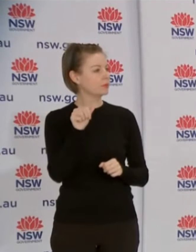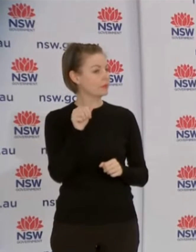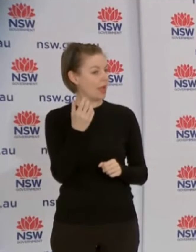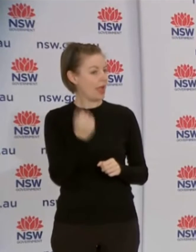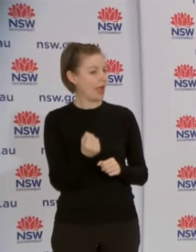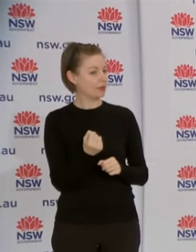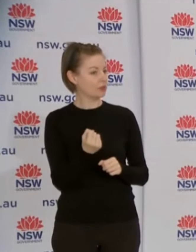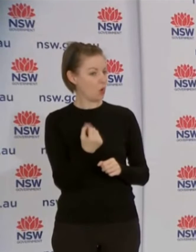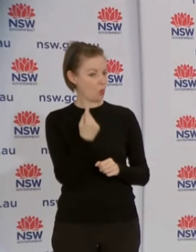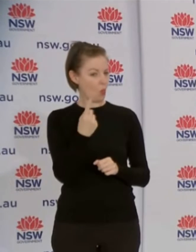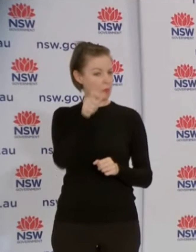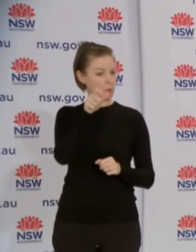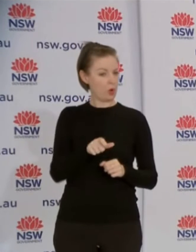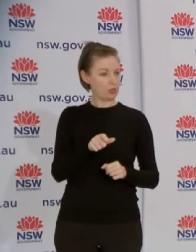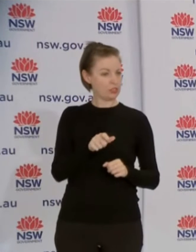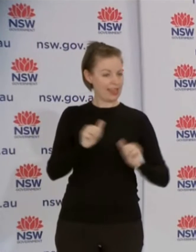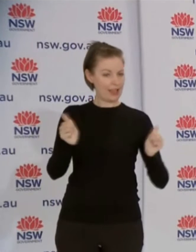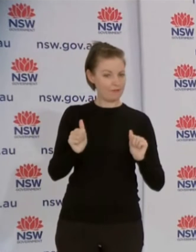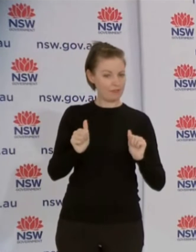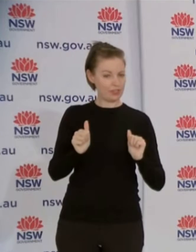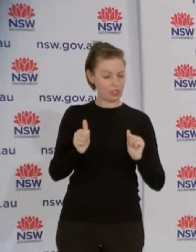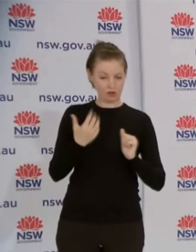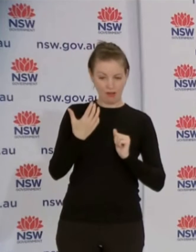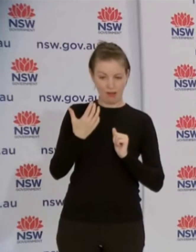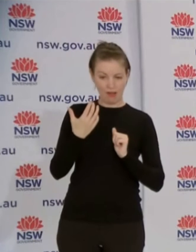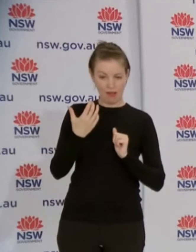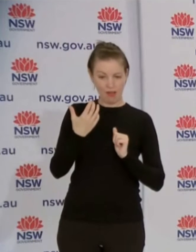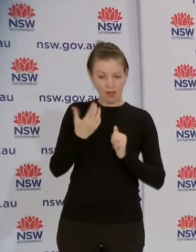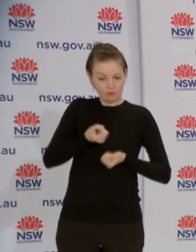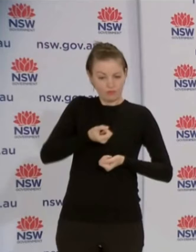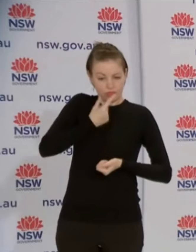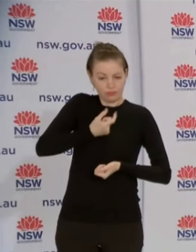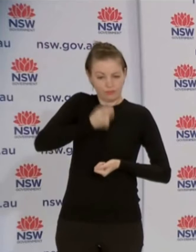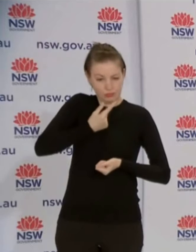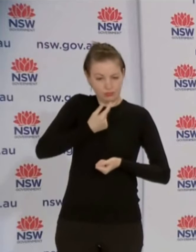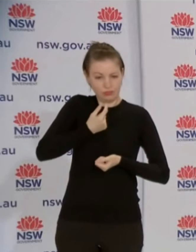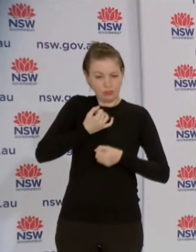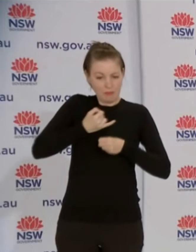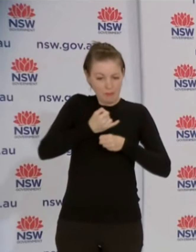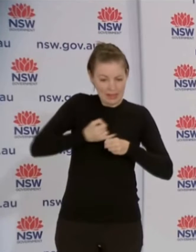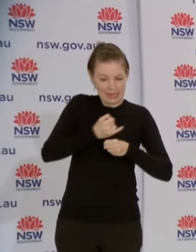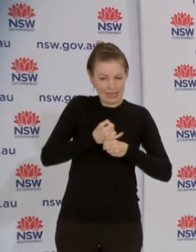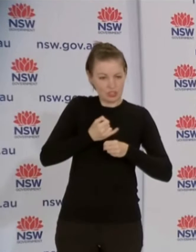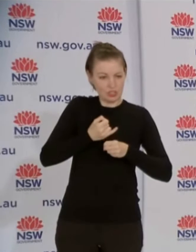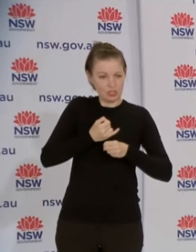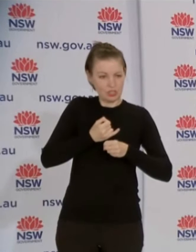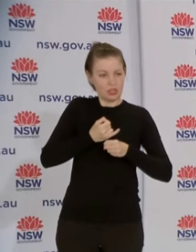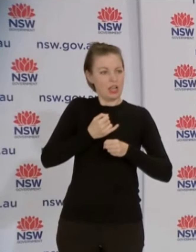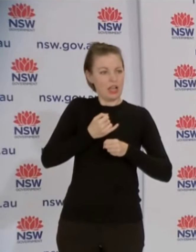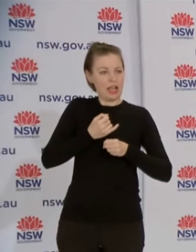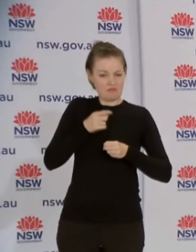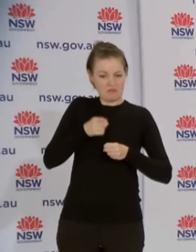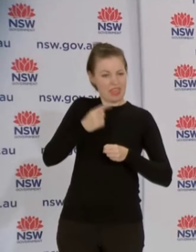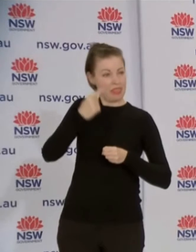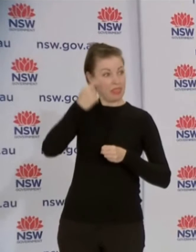an overdose or too much ivermectin as a result of a misunderstanding. They think that they can take this drug to treat COVID.